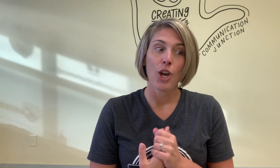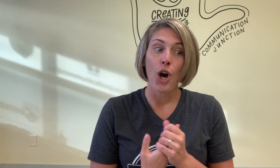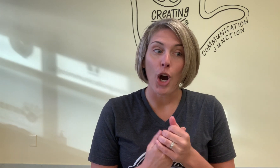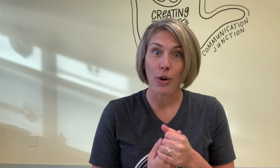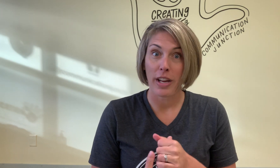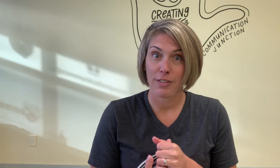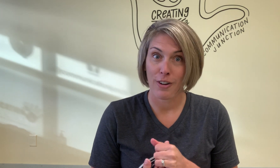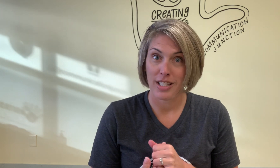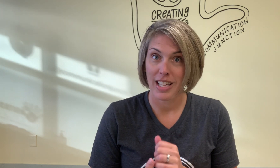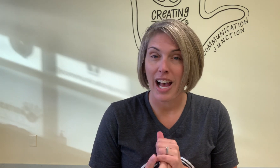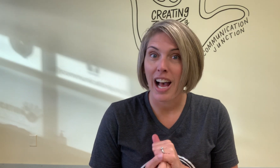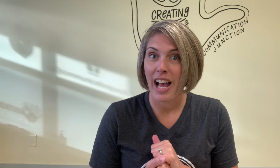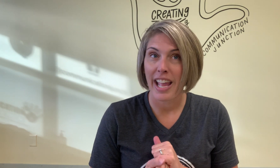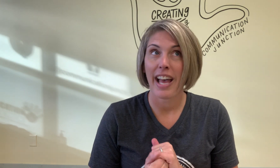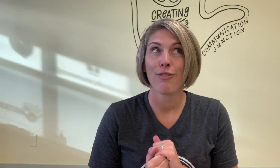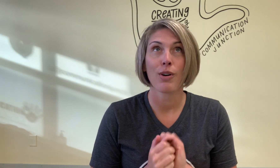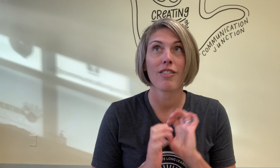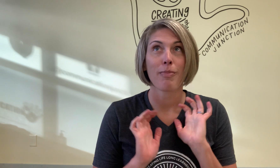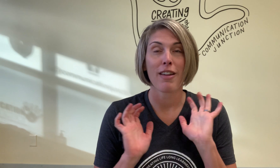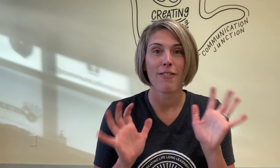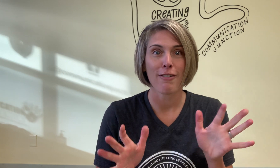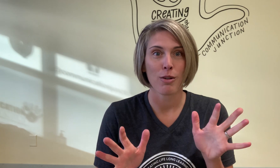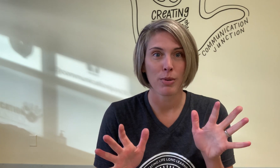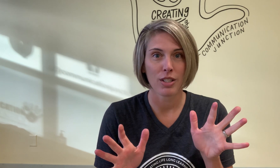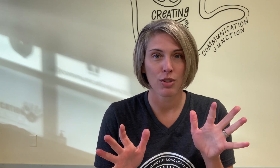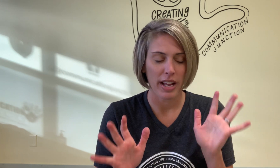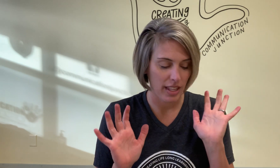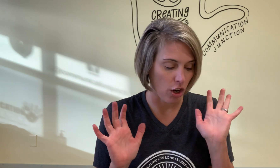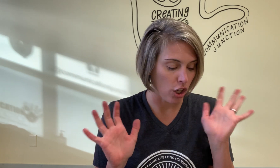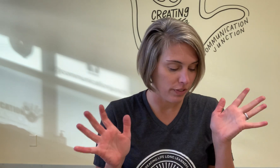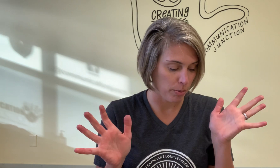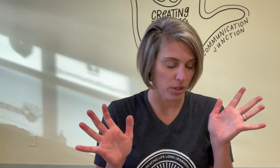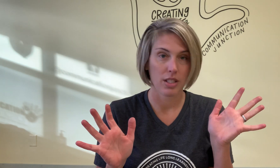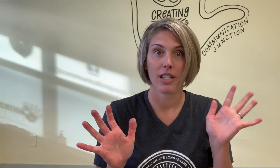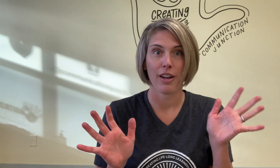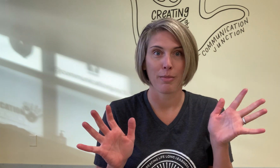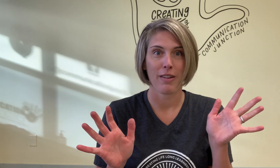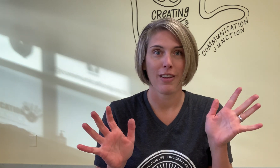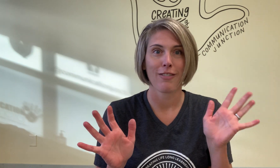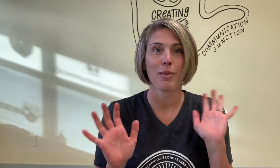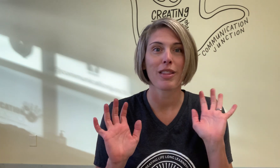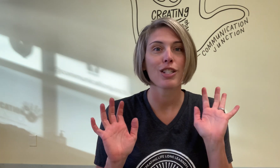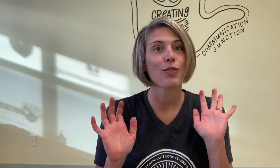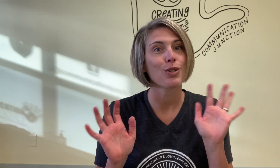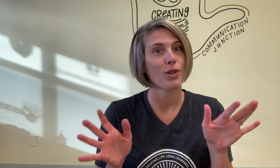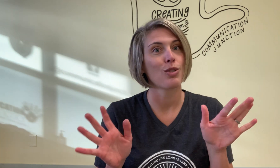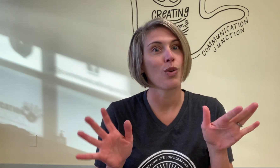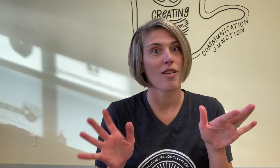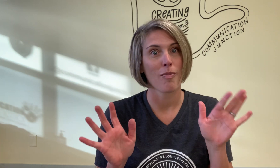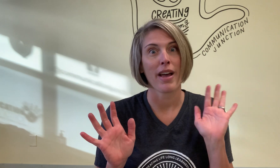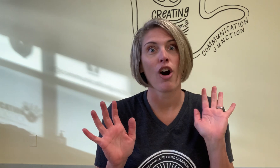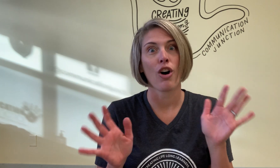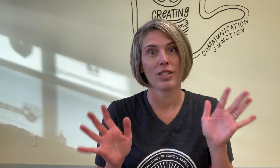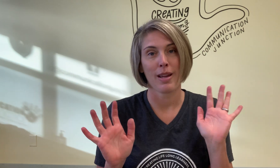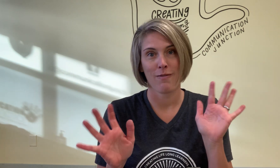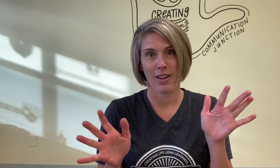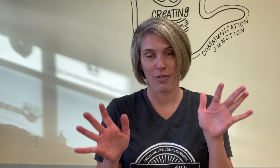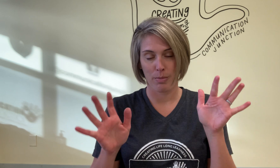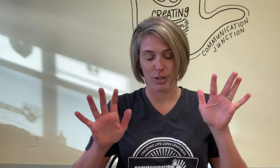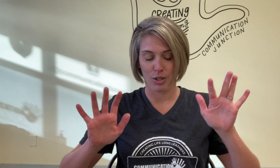All right, friends, I have one of my favorite books. I think all of the books today are my favorite, but this first one is one of my all-time favorite books to